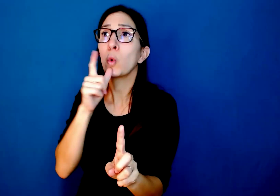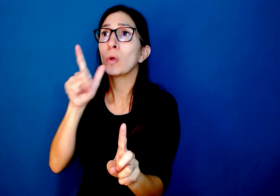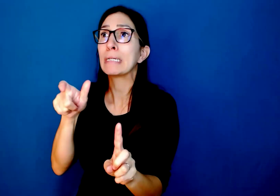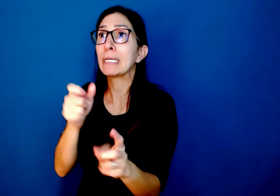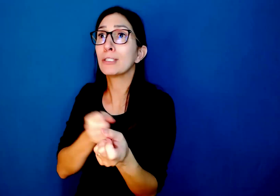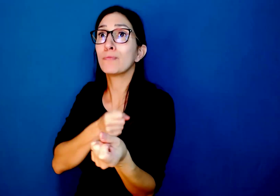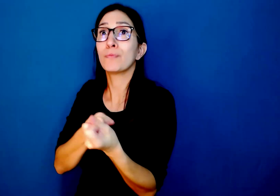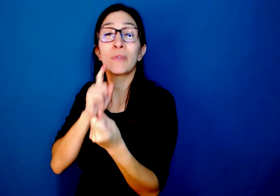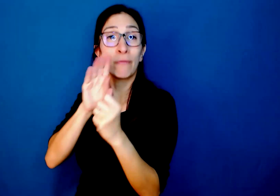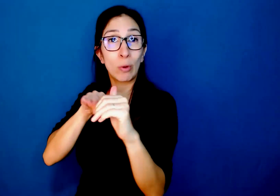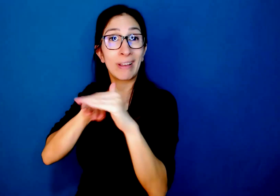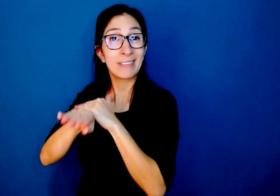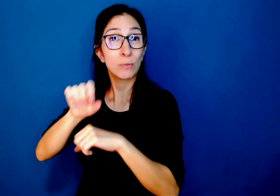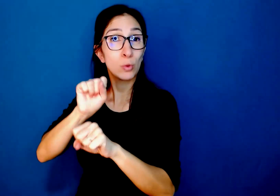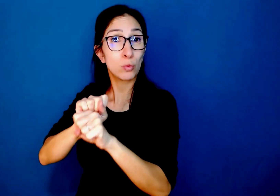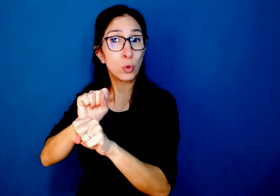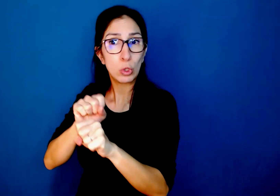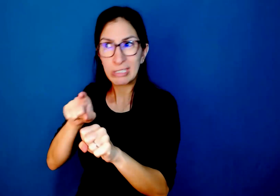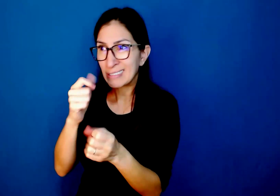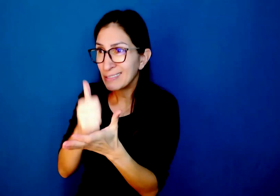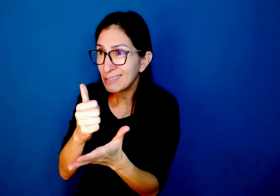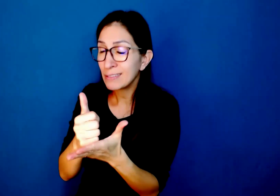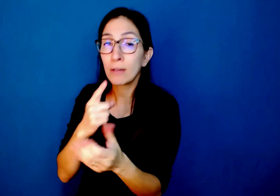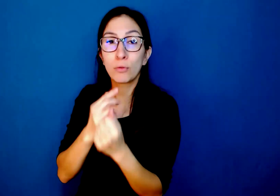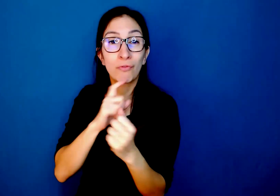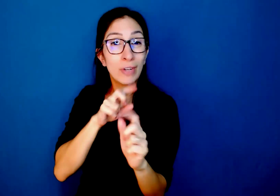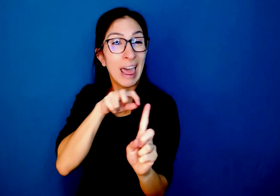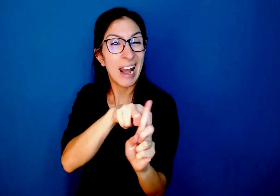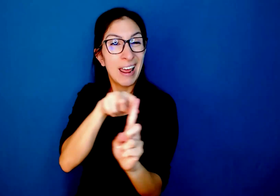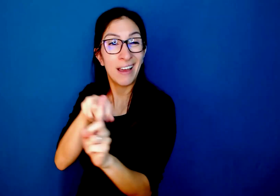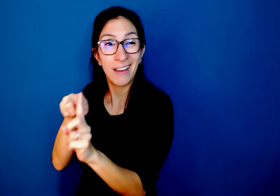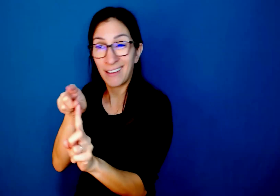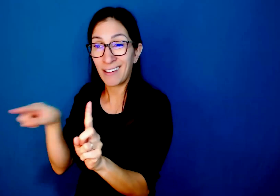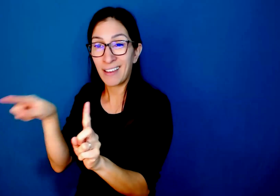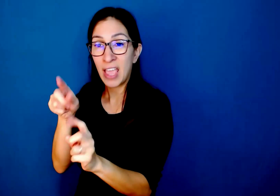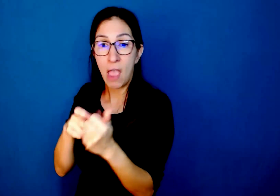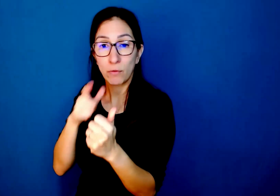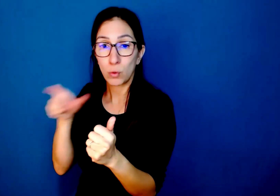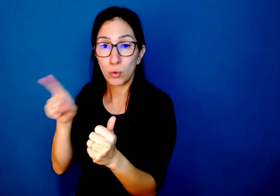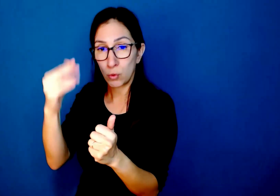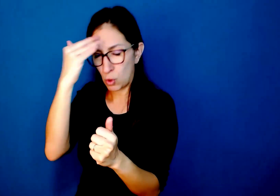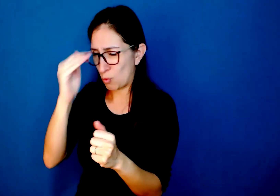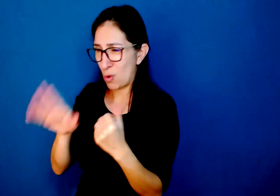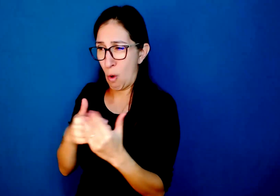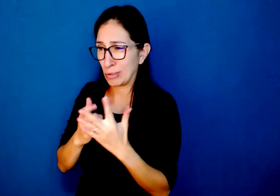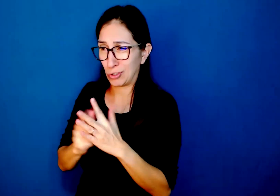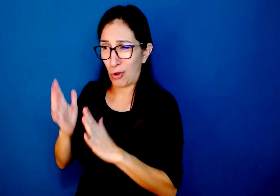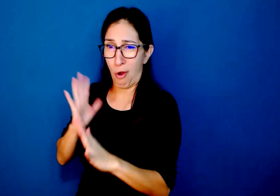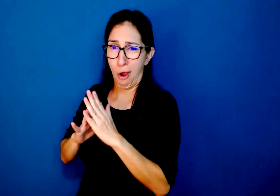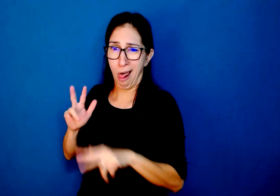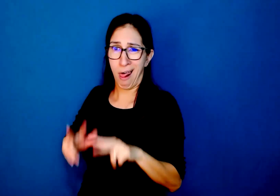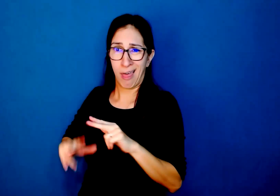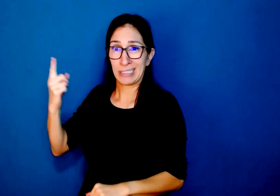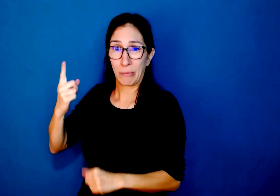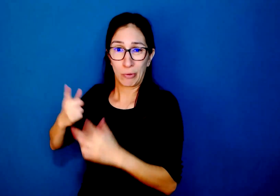would, really talk to them and offer any support or guidance that you can. We all had to start somewhere. I've done, my fair share. I did